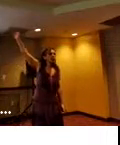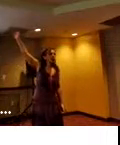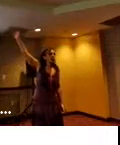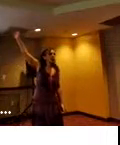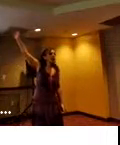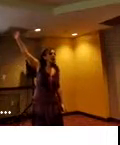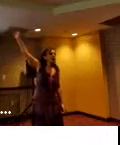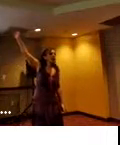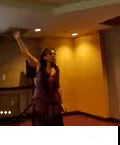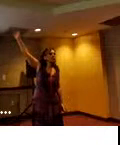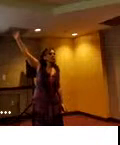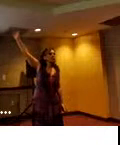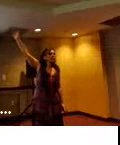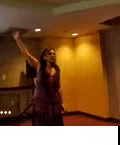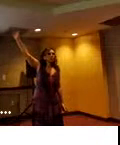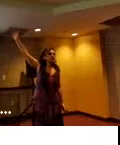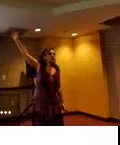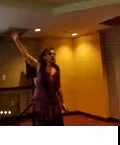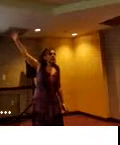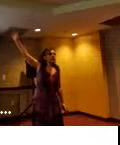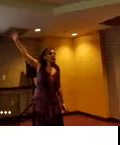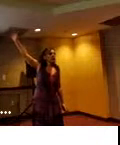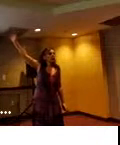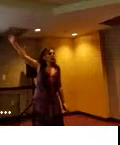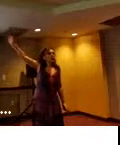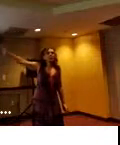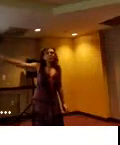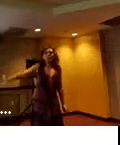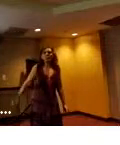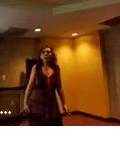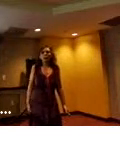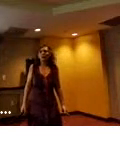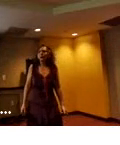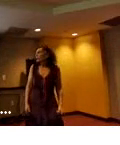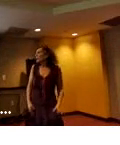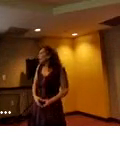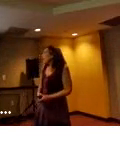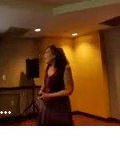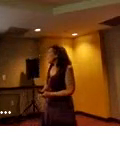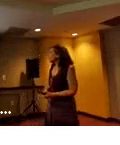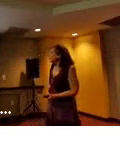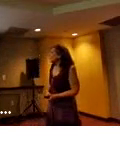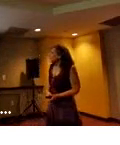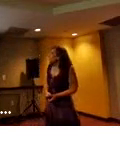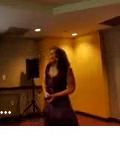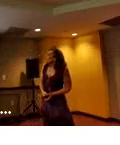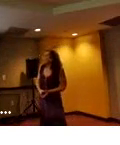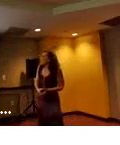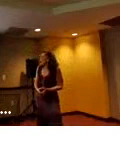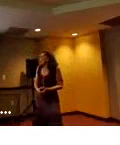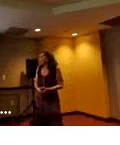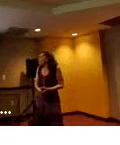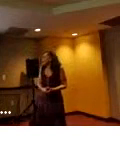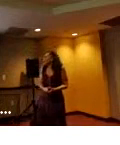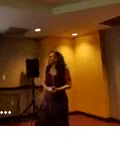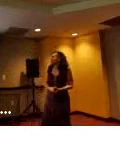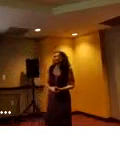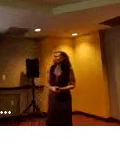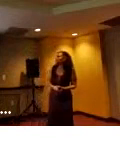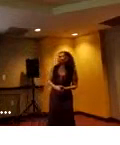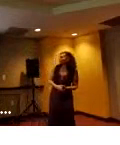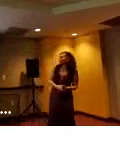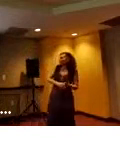anymore? How many? Not a single one. All right. The web app.